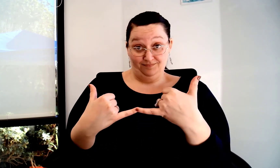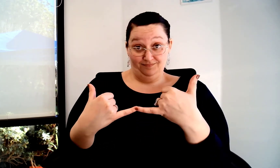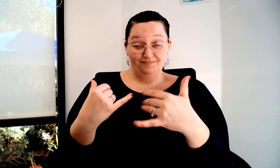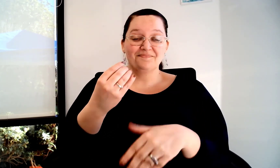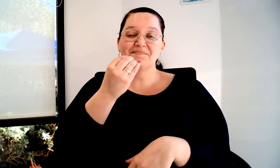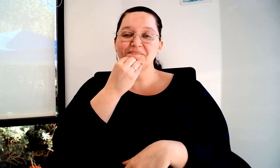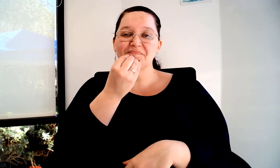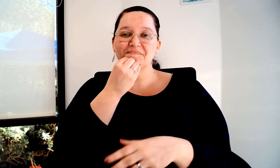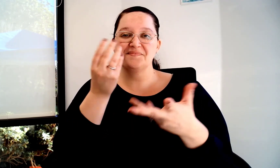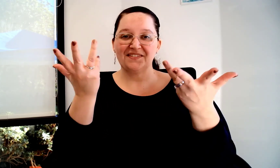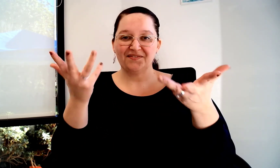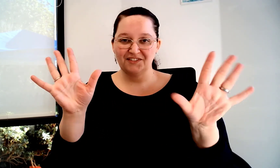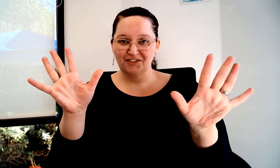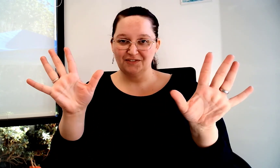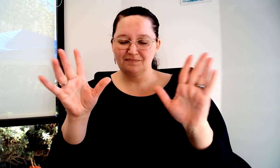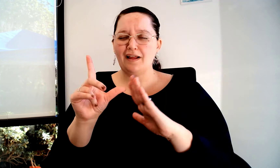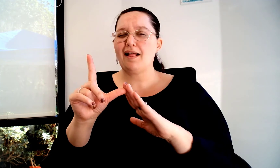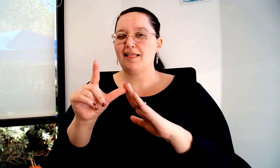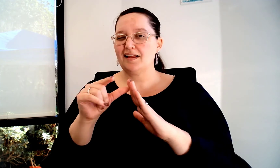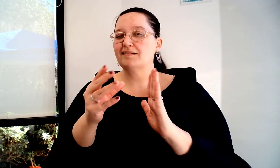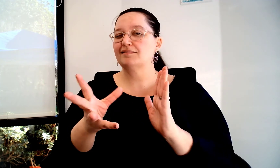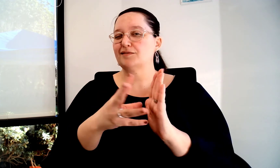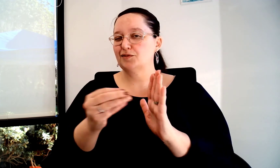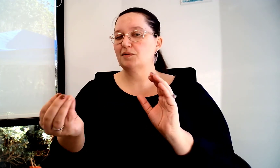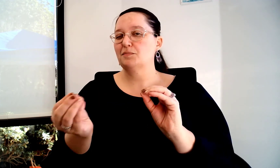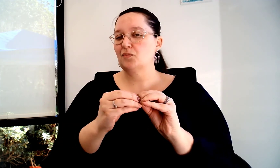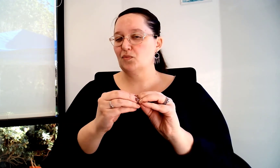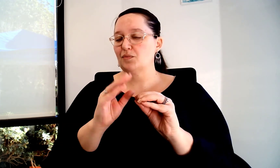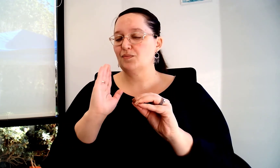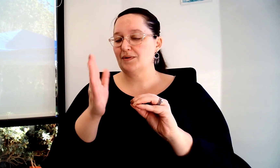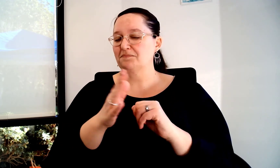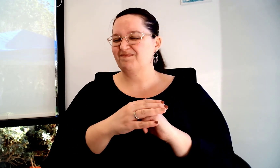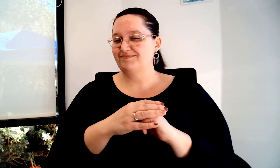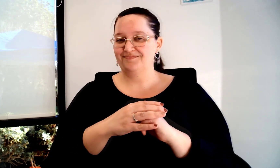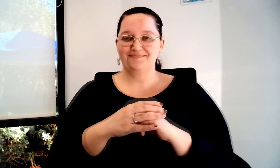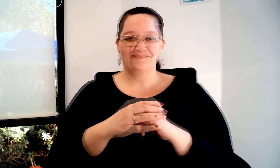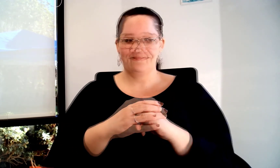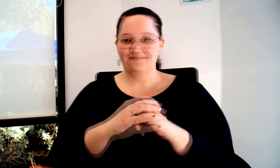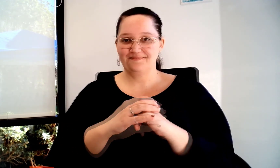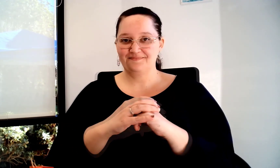For now, foods are done. We'll learn some more on future lists.